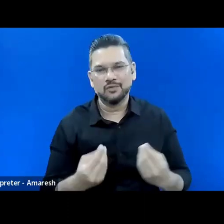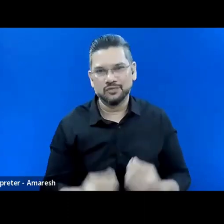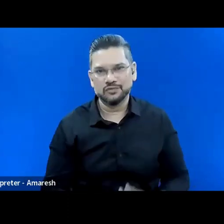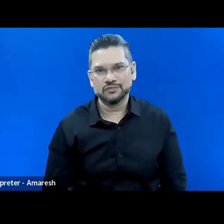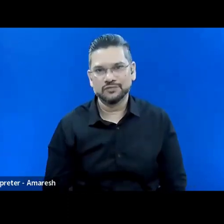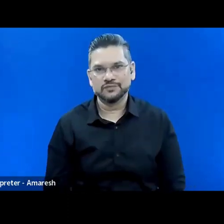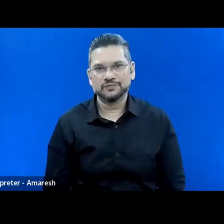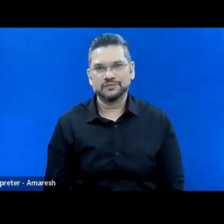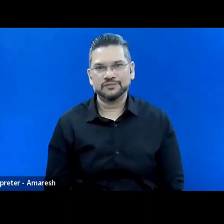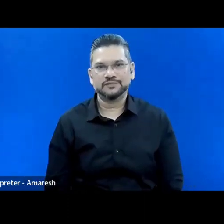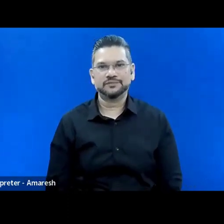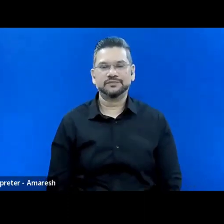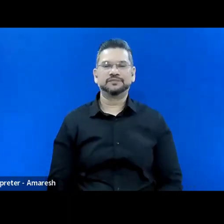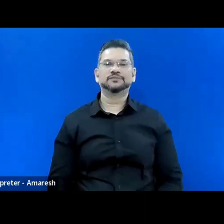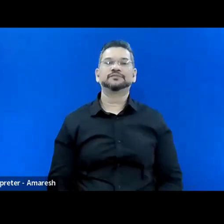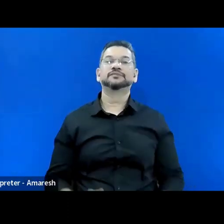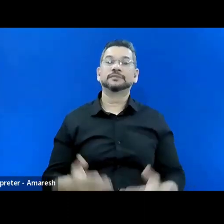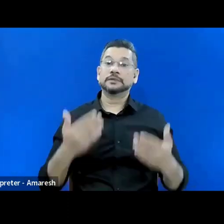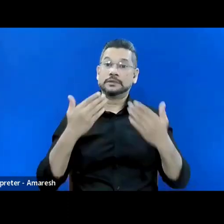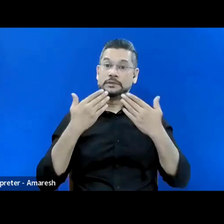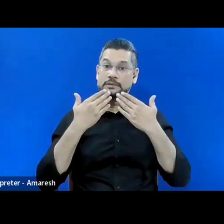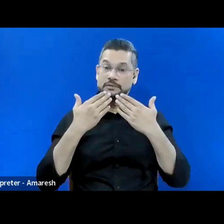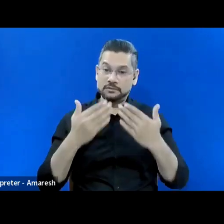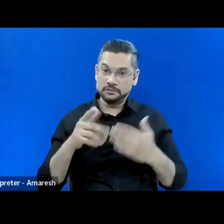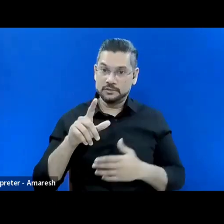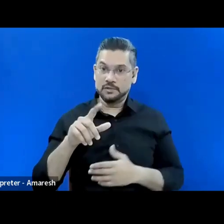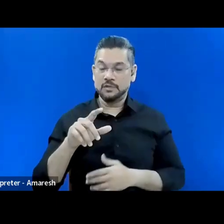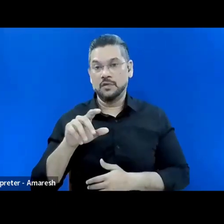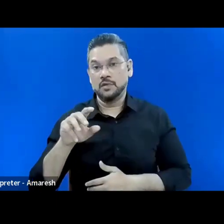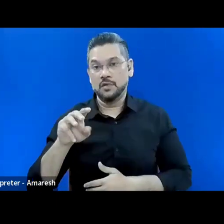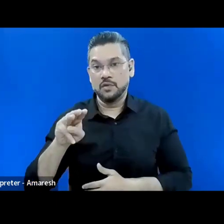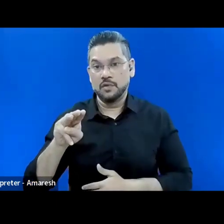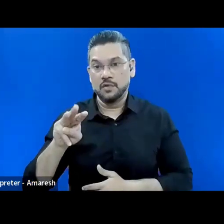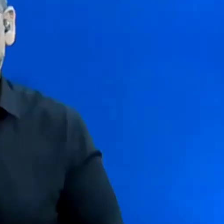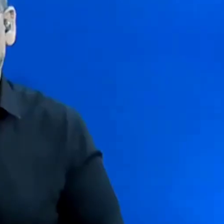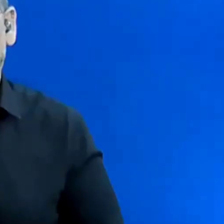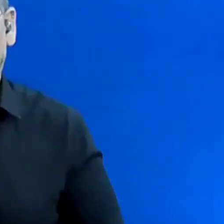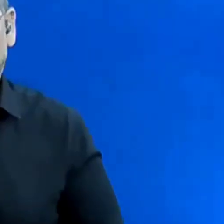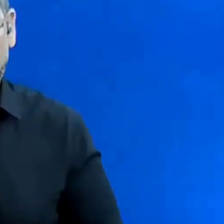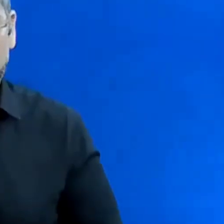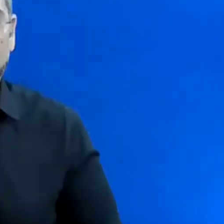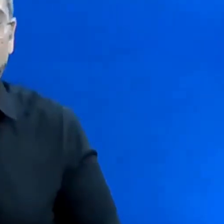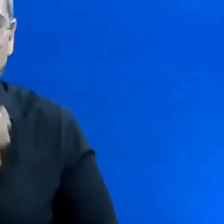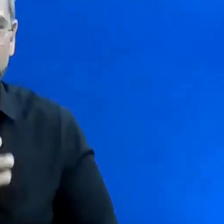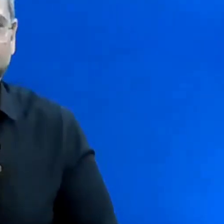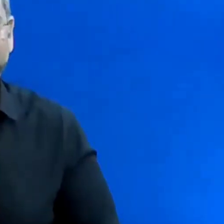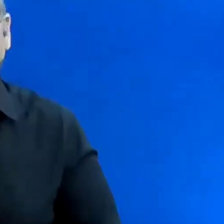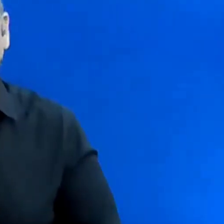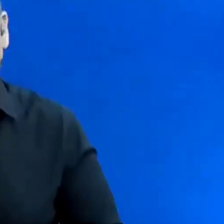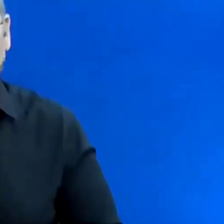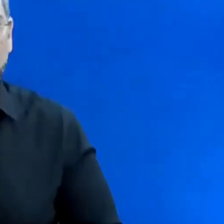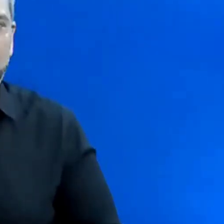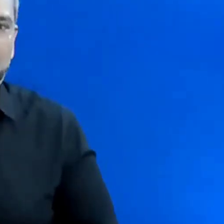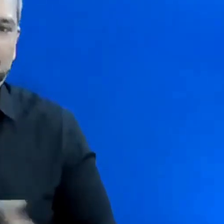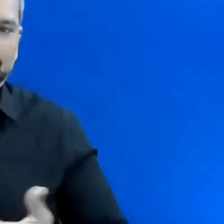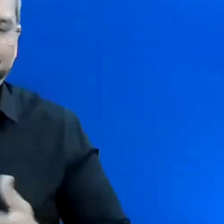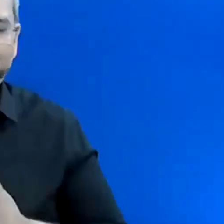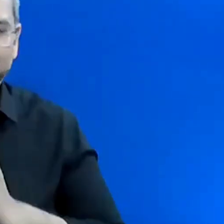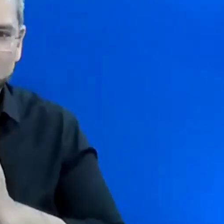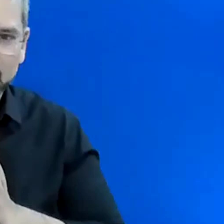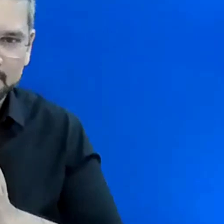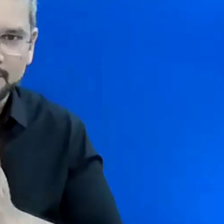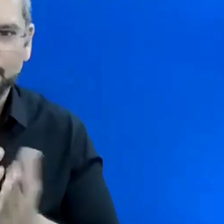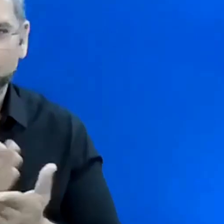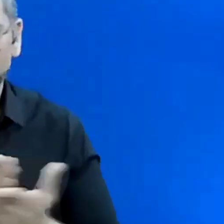Thank you so much, Wakar. Good afternoon and namaste from Nepal. My name is Leela Poon Magar. I